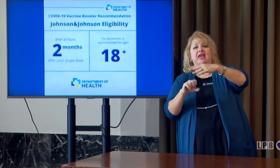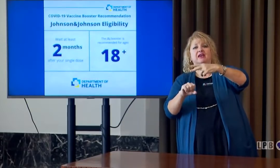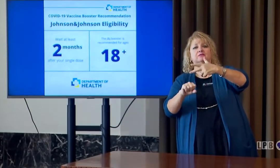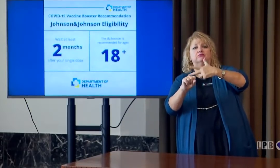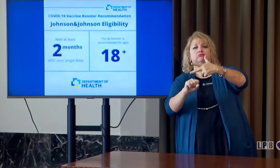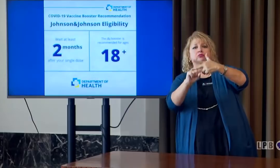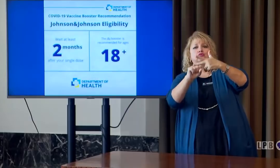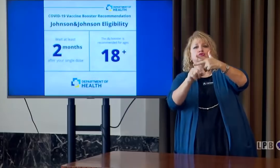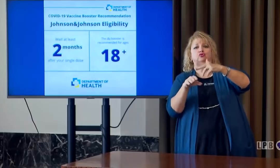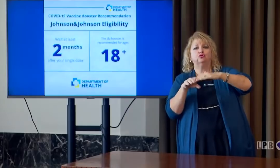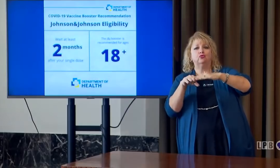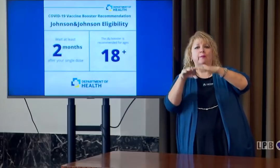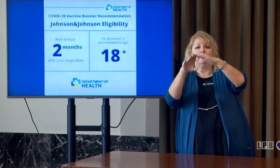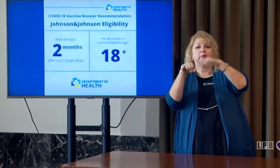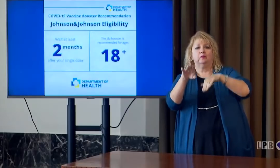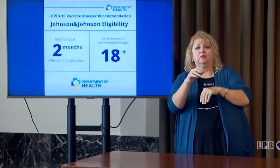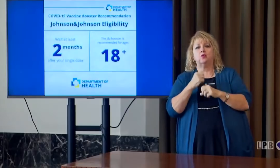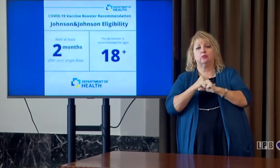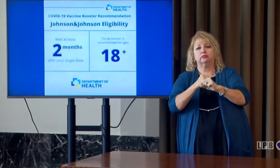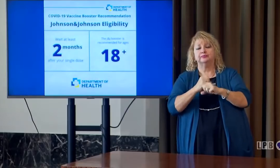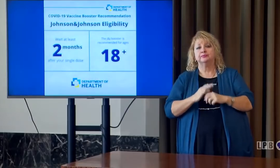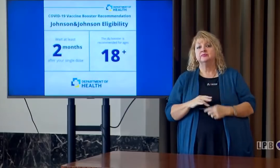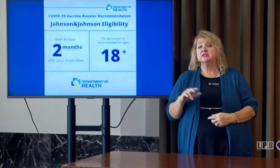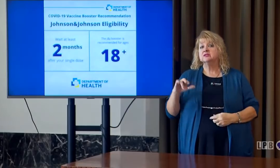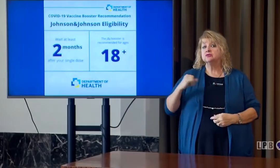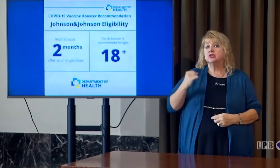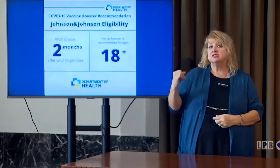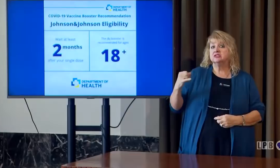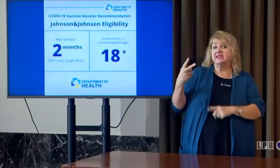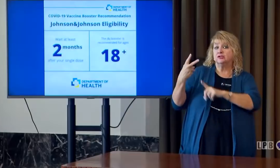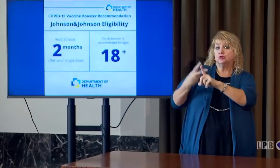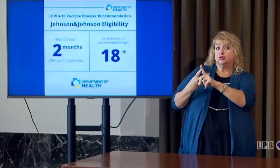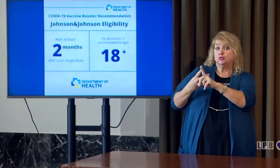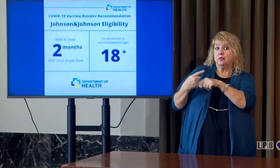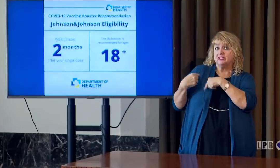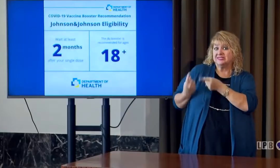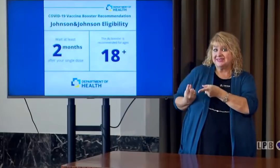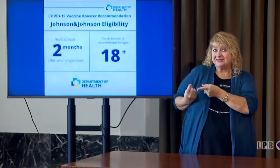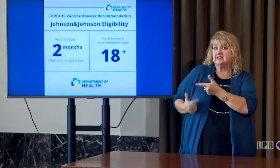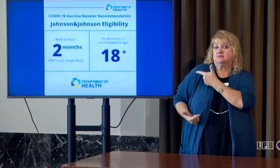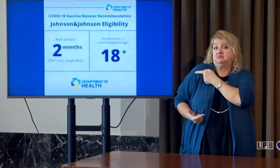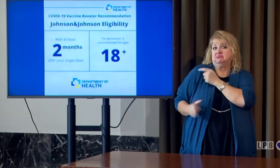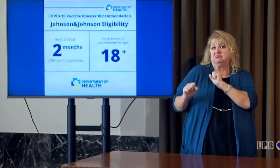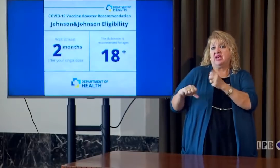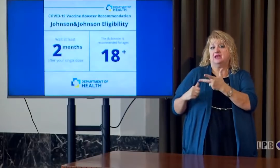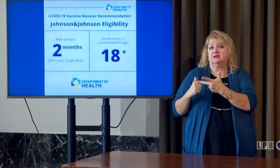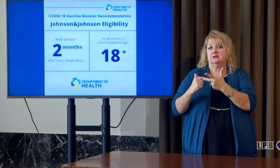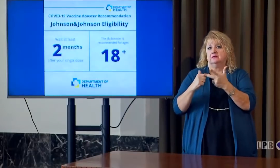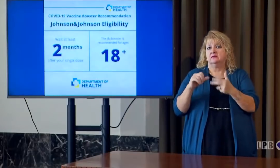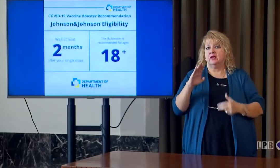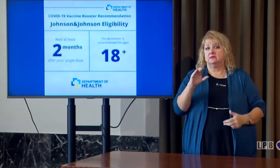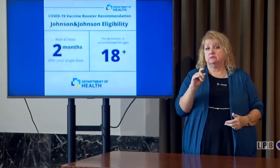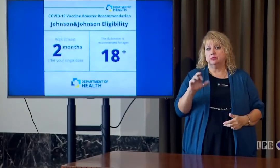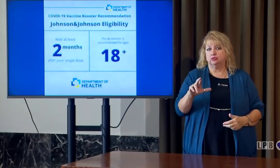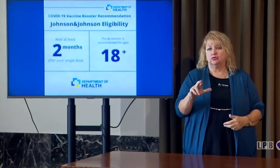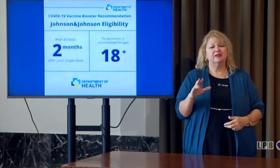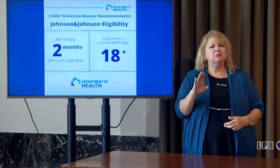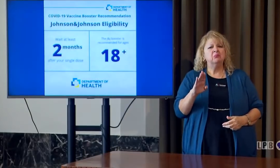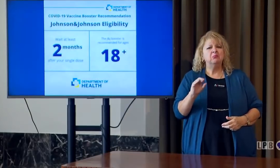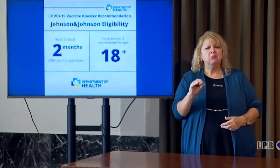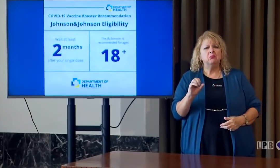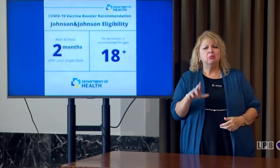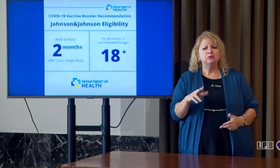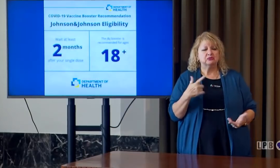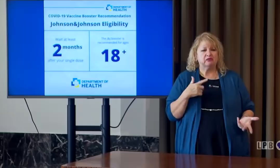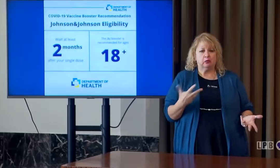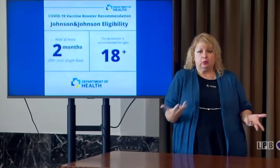eligible for a booster shot as well. Booster shots are important to maintain the protection for people